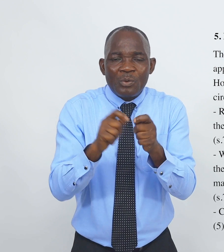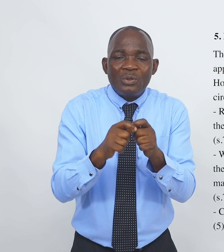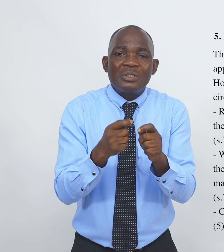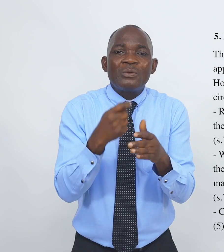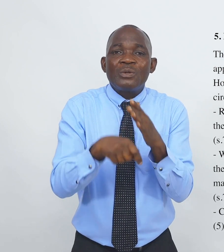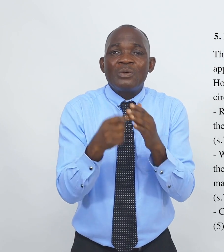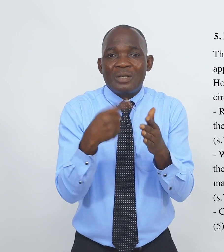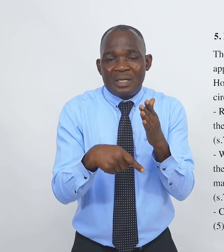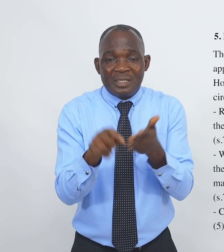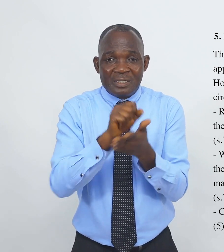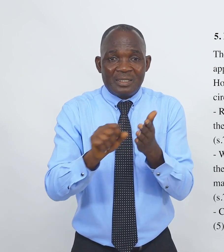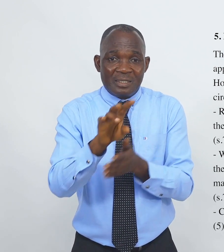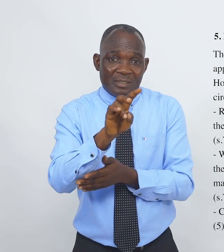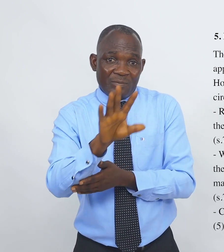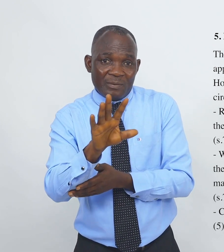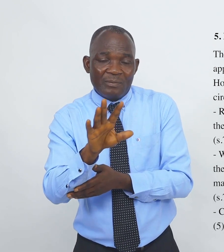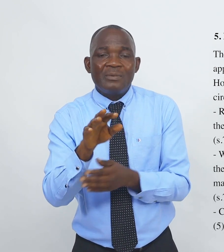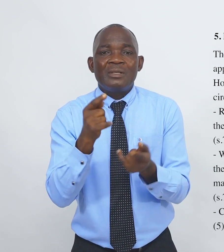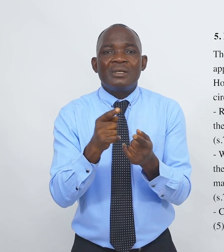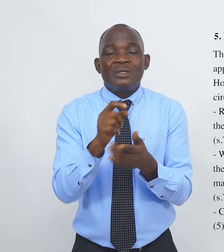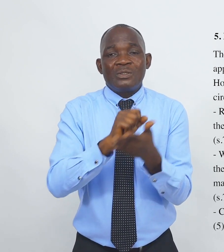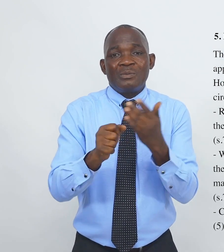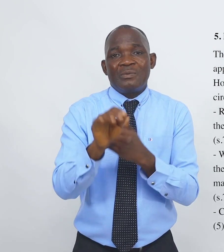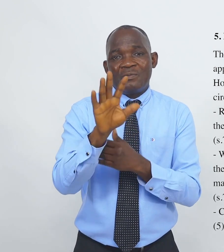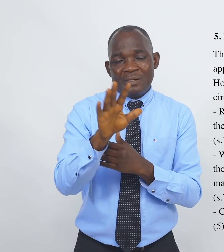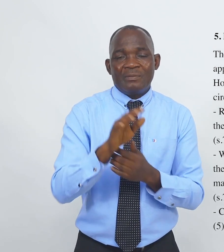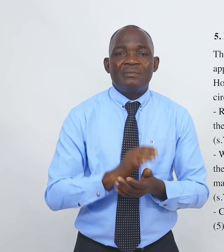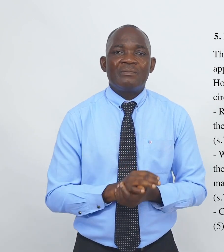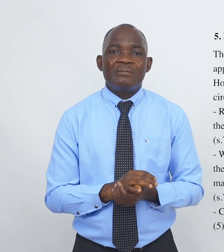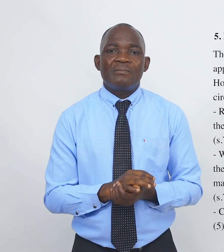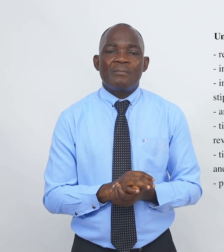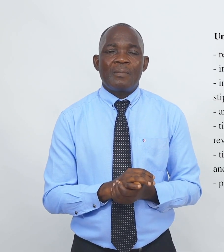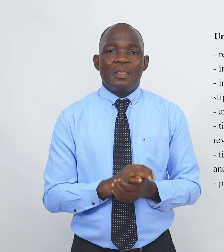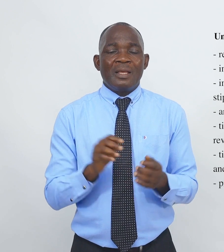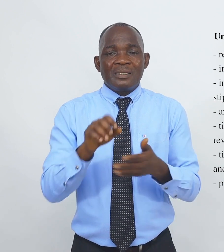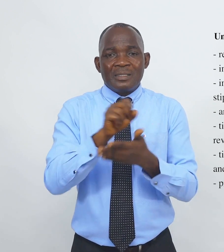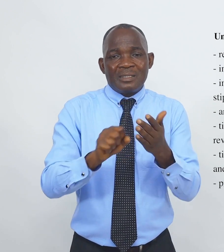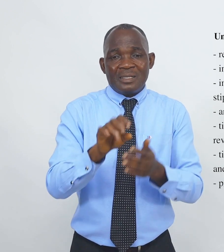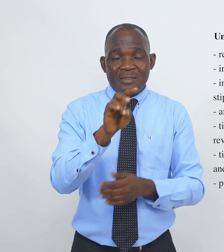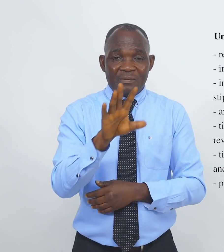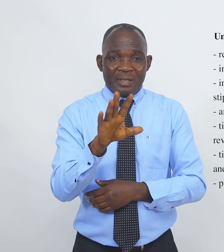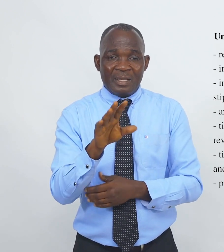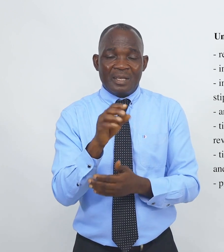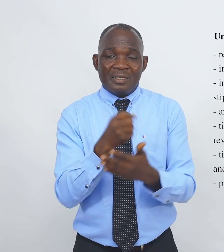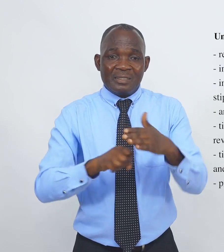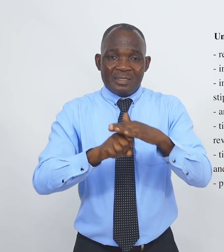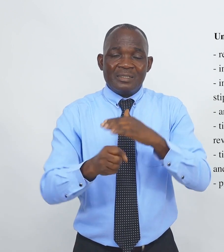reformatting. Section 75, subsection 5. Under Section 75, subsection